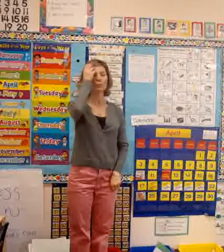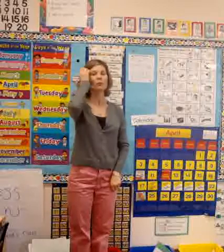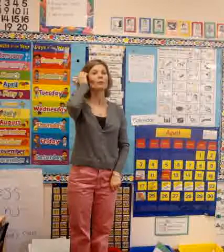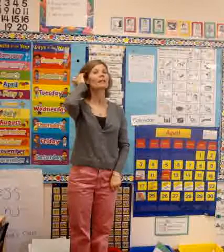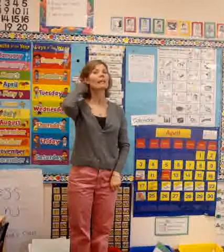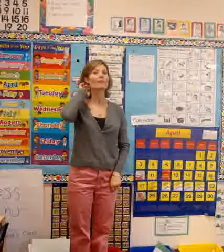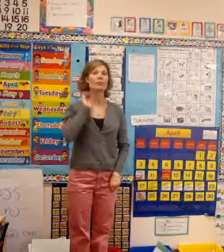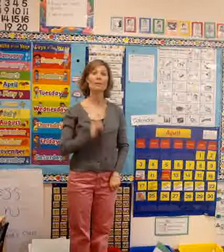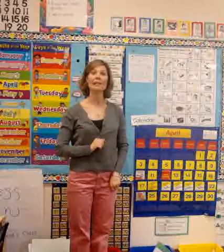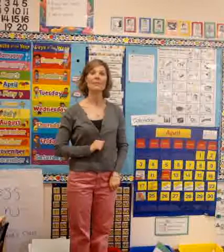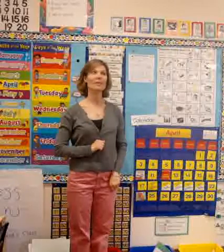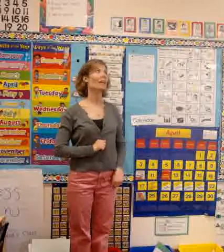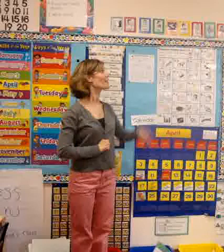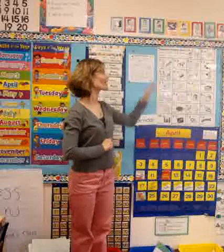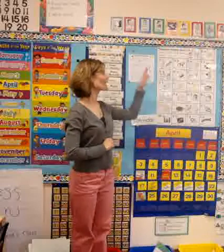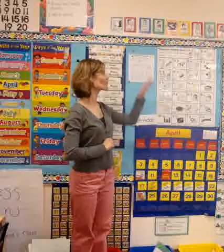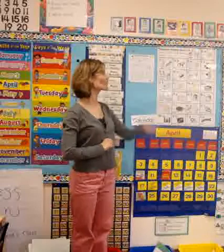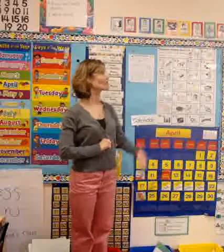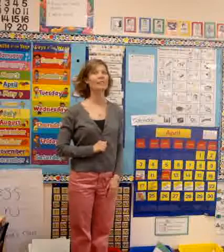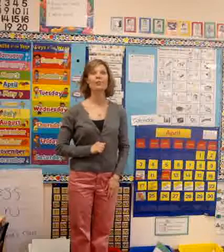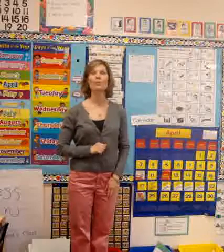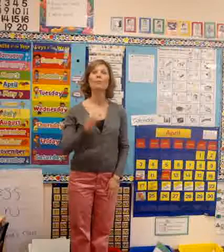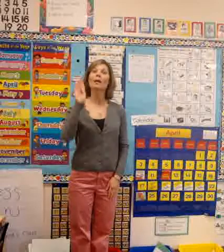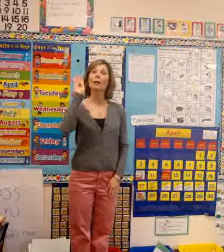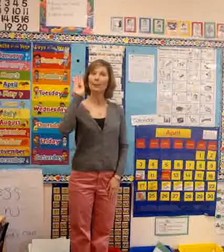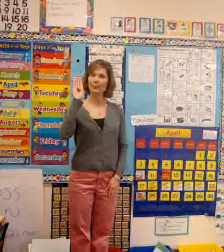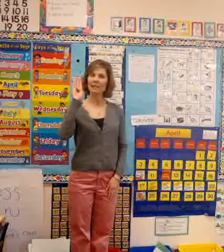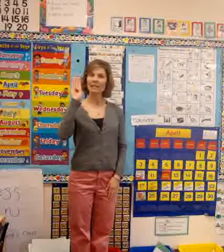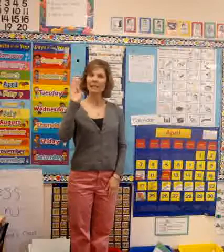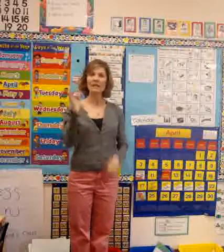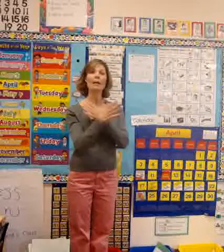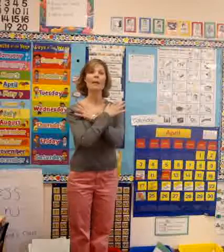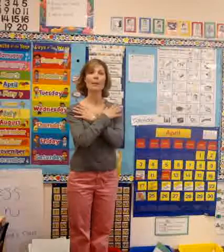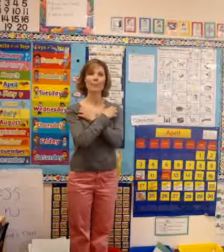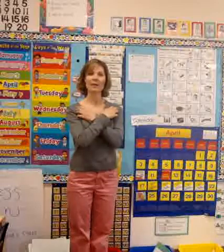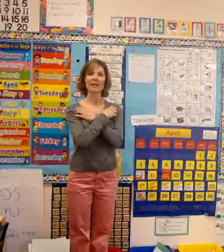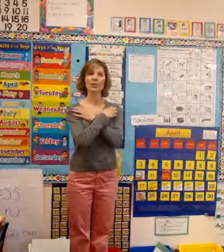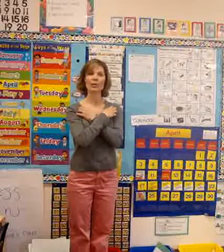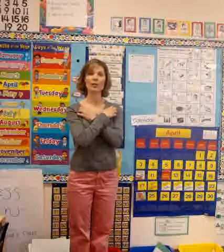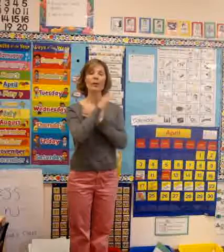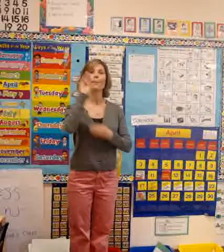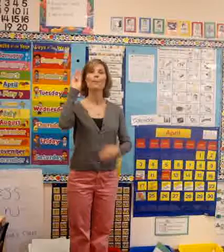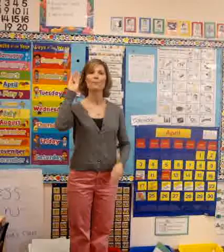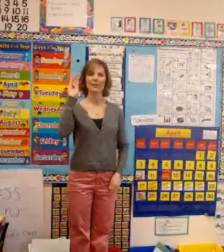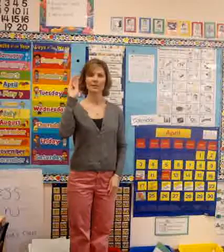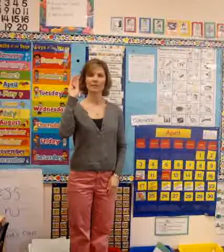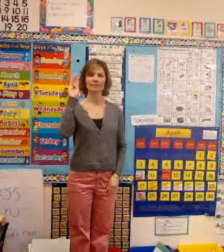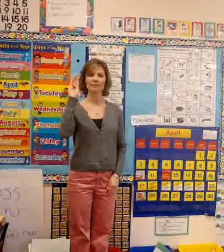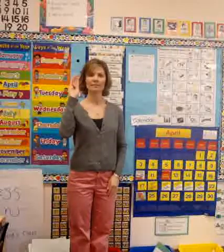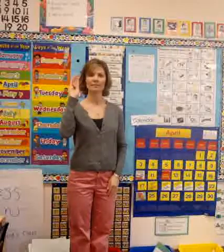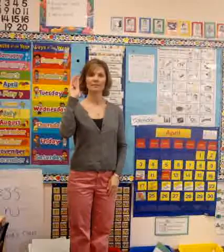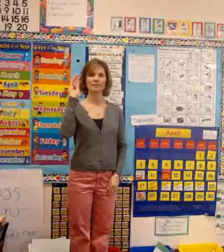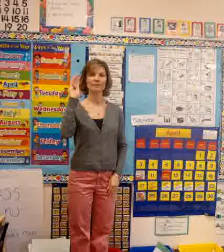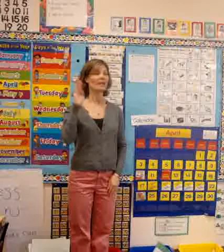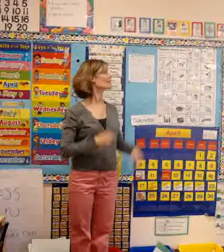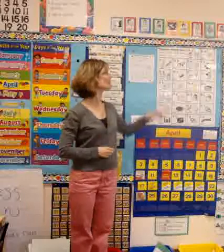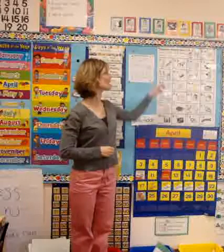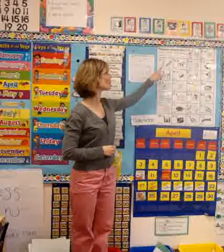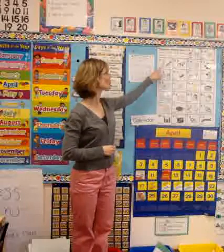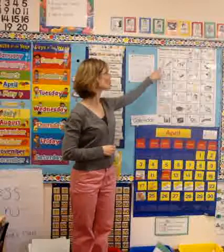would repeat after me. Then I would continue. B, bear, B. Then I would move on